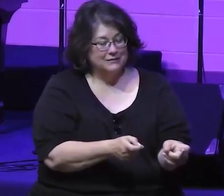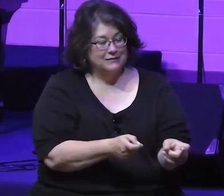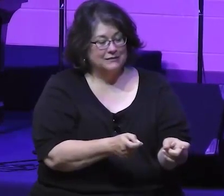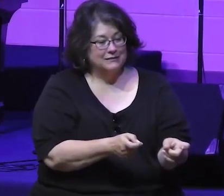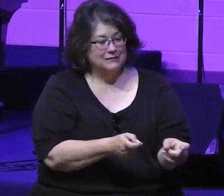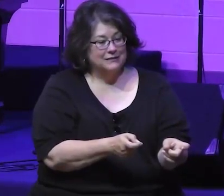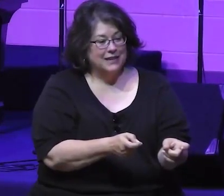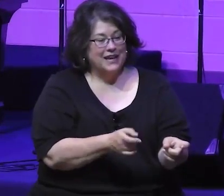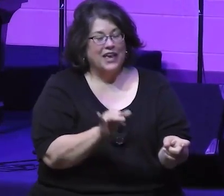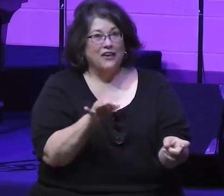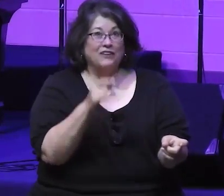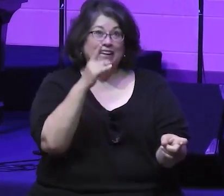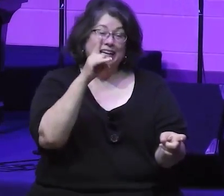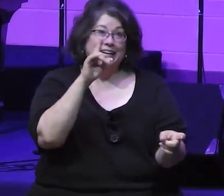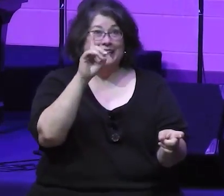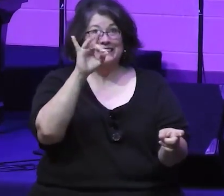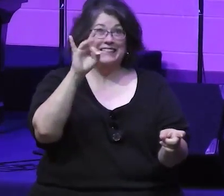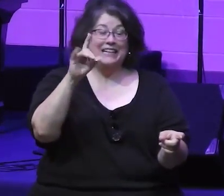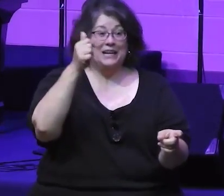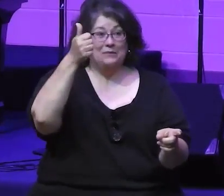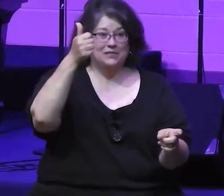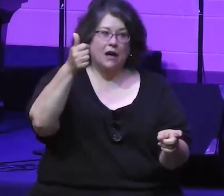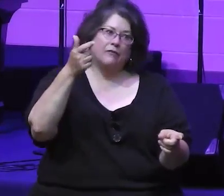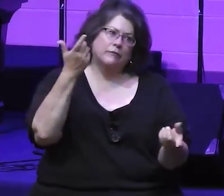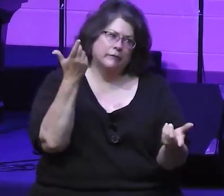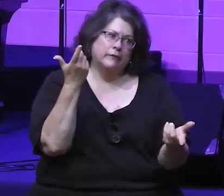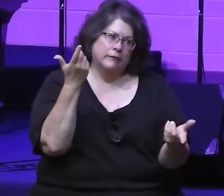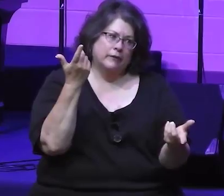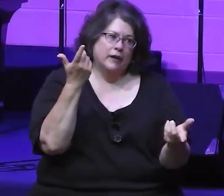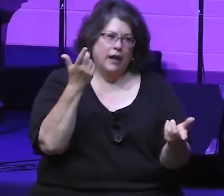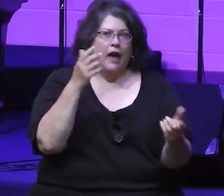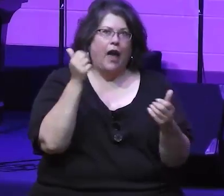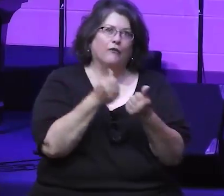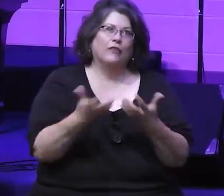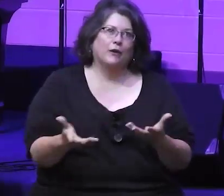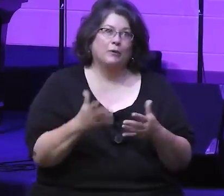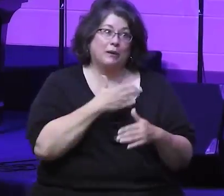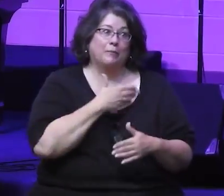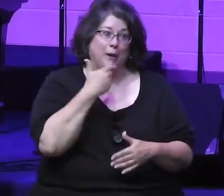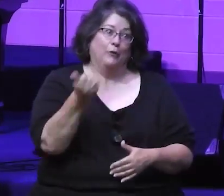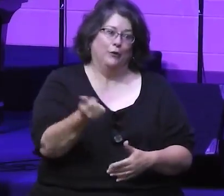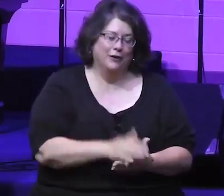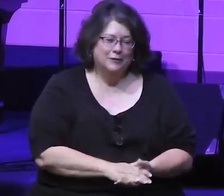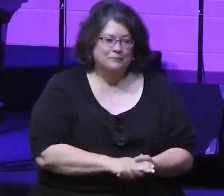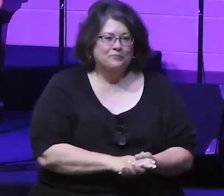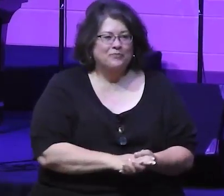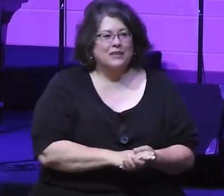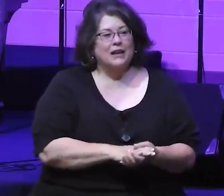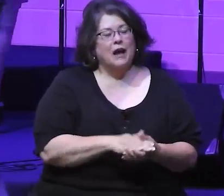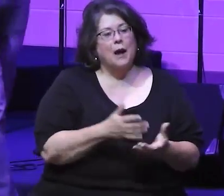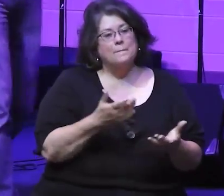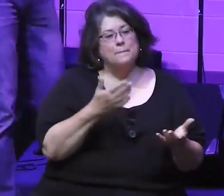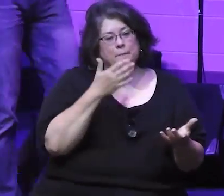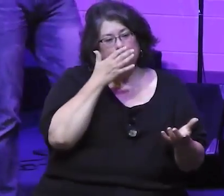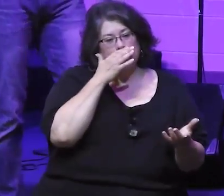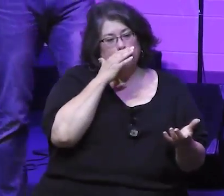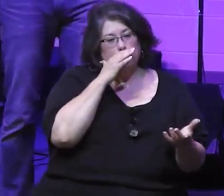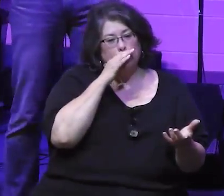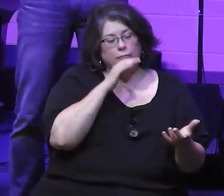better. Do you have the personality type where you've ever thought that? Internal confession? My external confession?